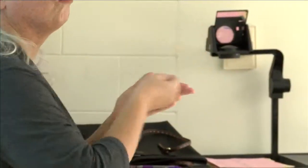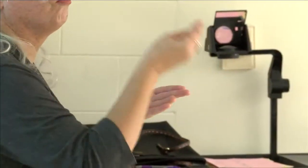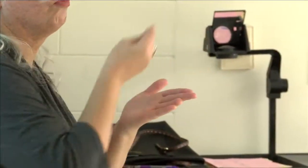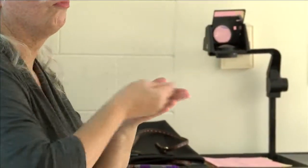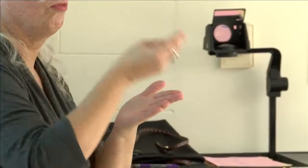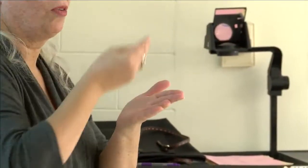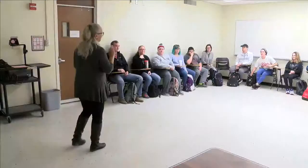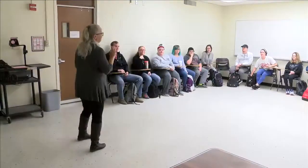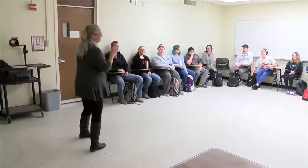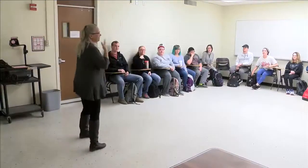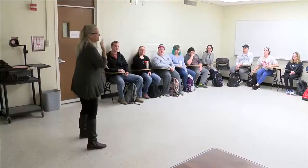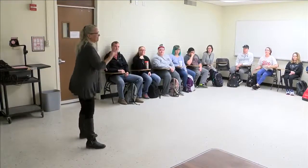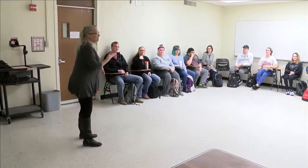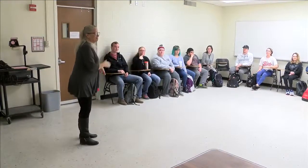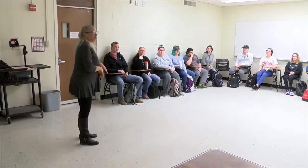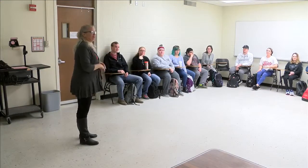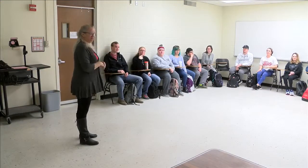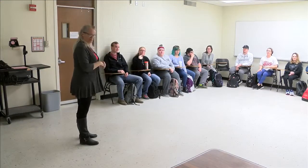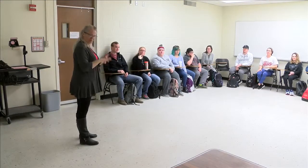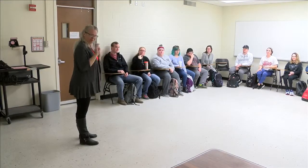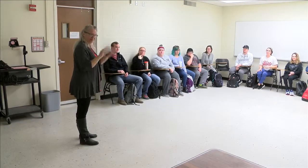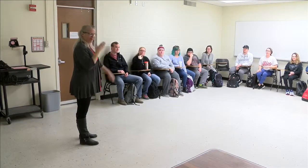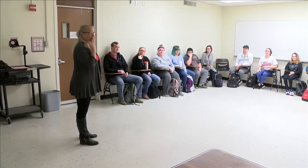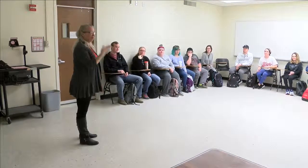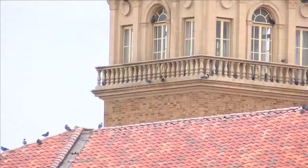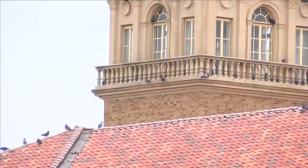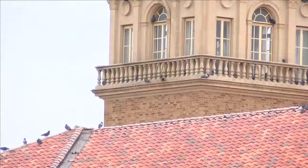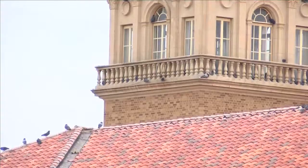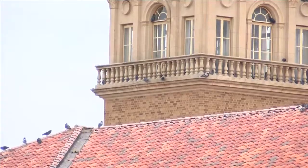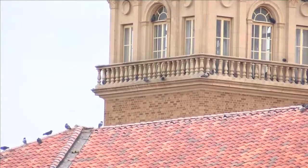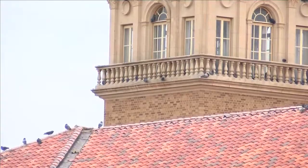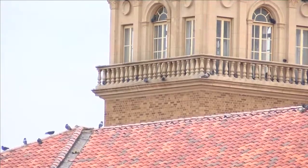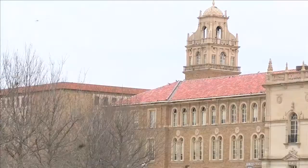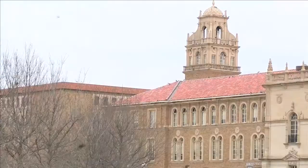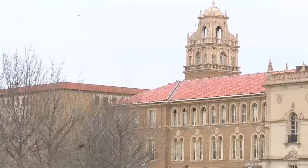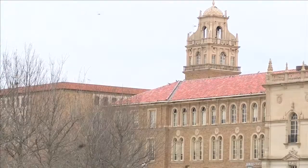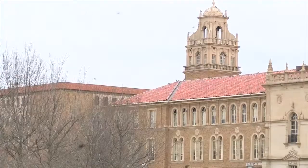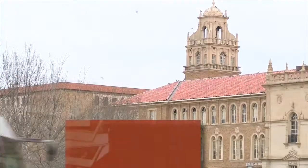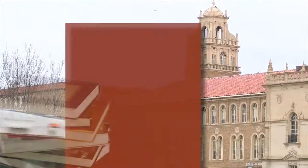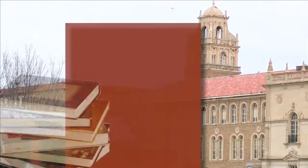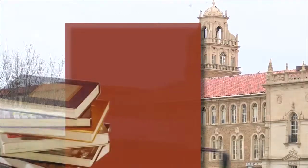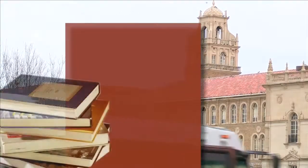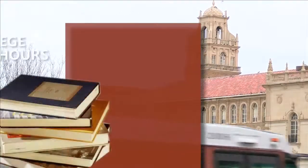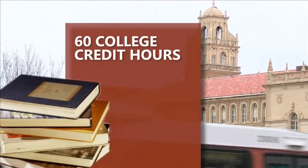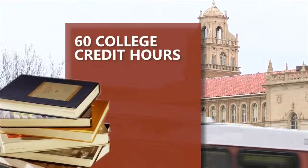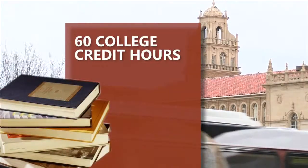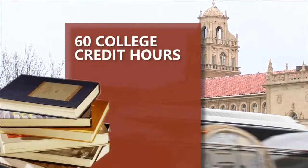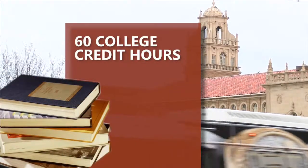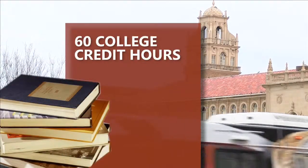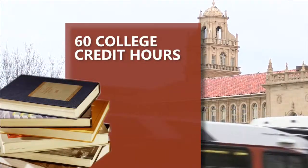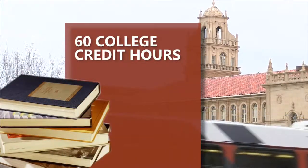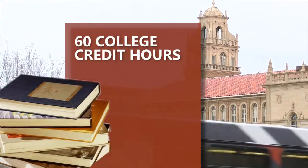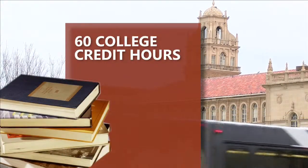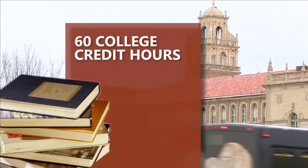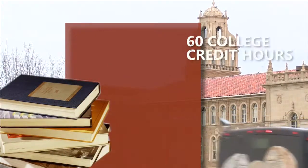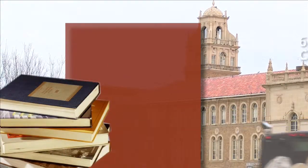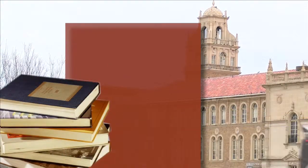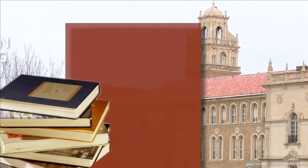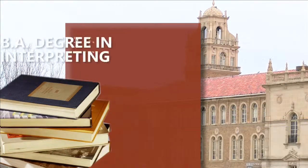problem is lack of proper education programs. For the state of Texas, certified interpreters need 60 hours of class credit and